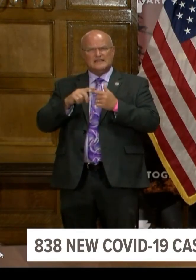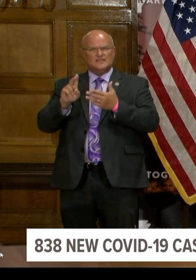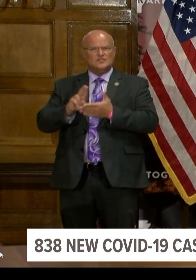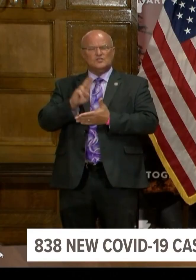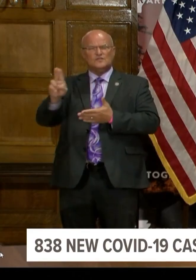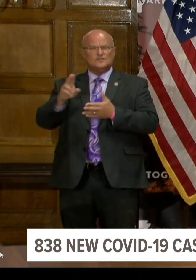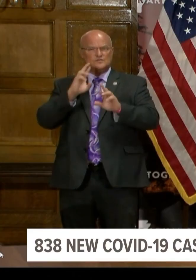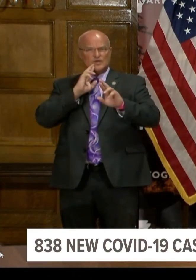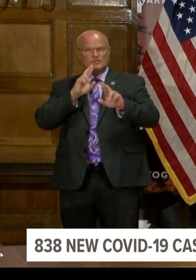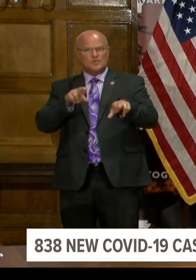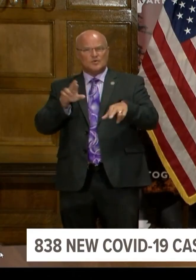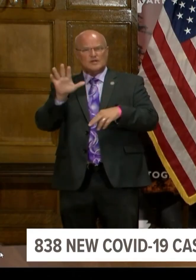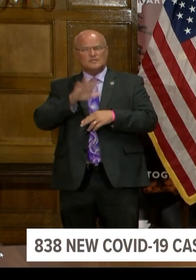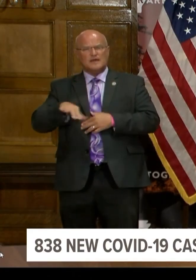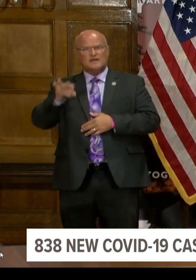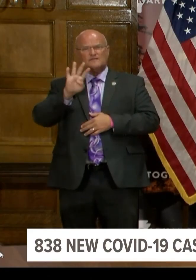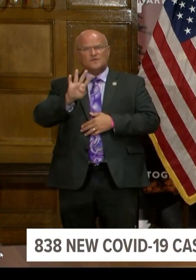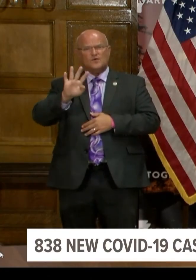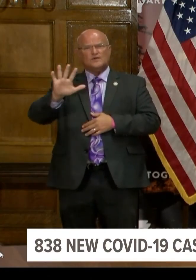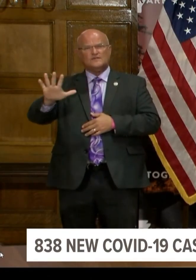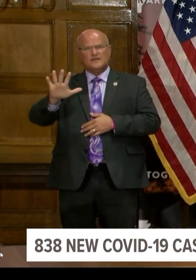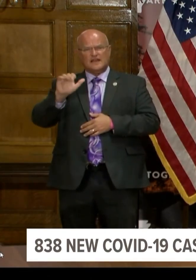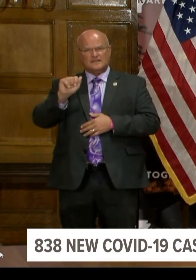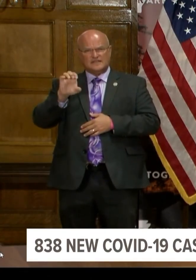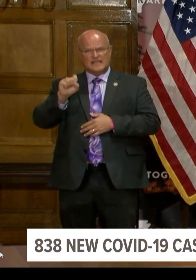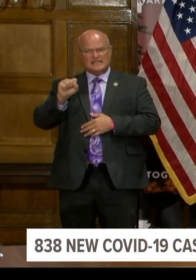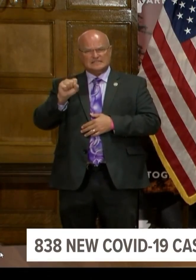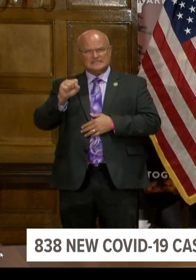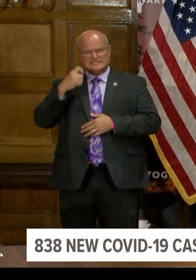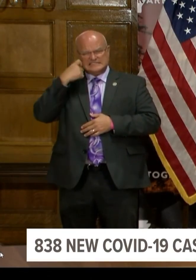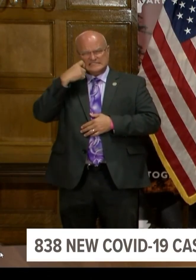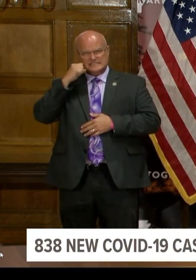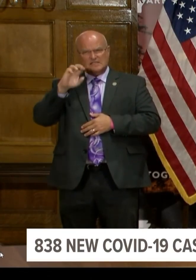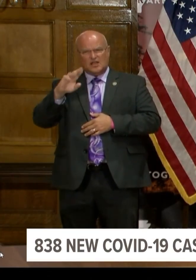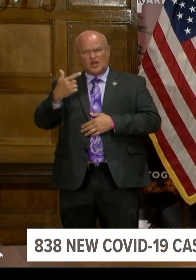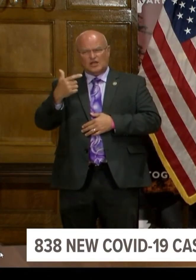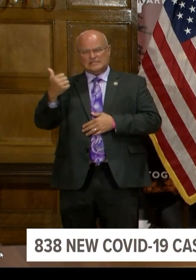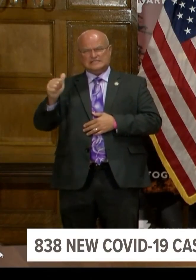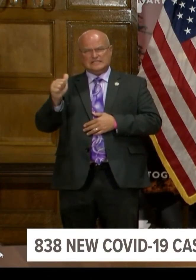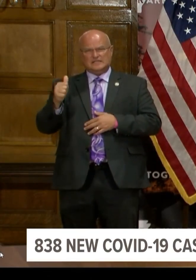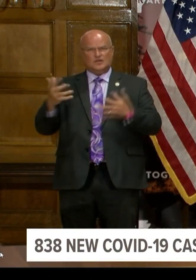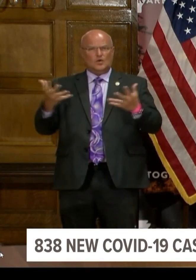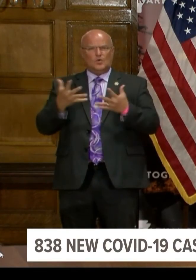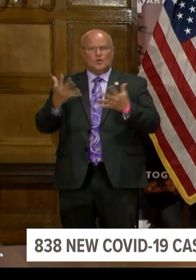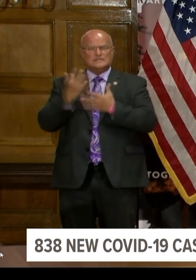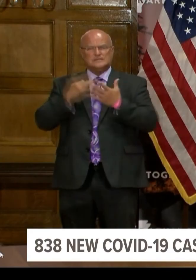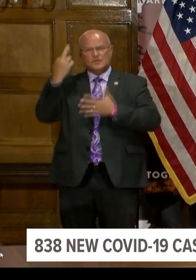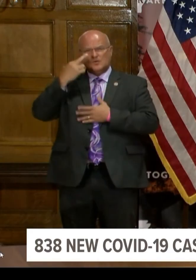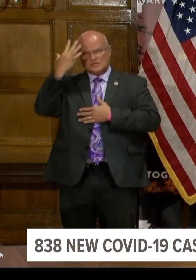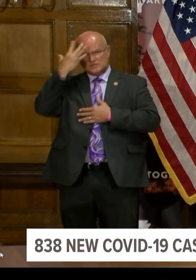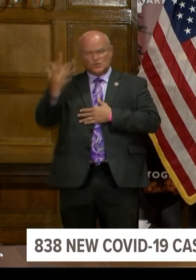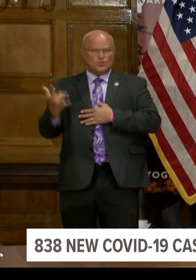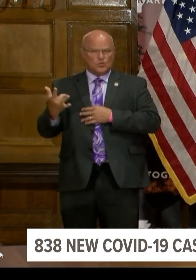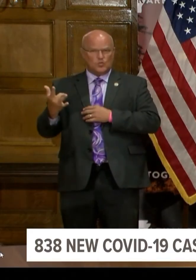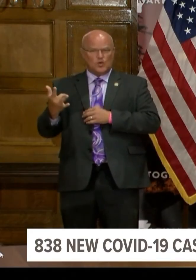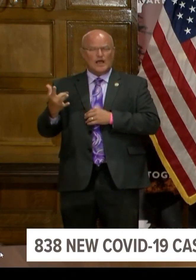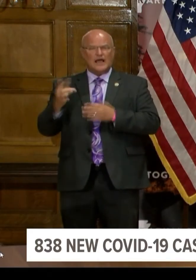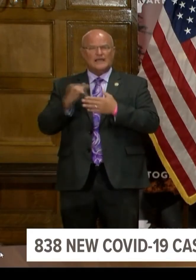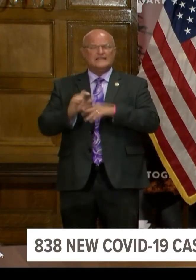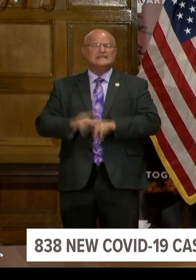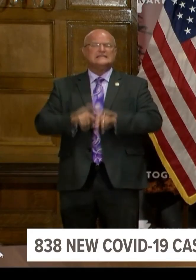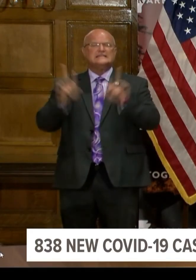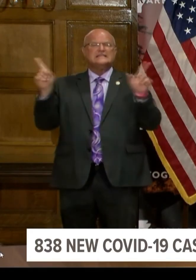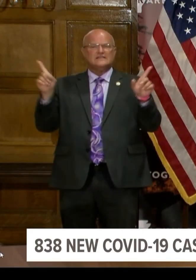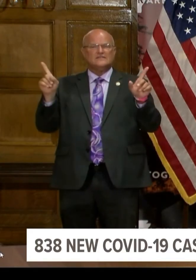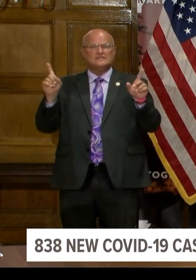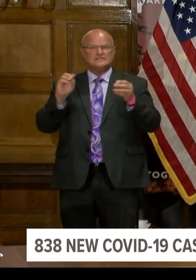has reported about 45 cases just since August 10th. So what could be some of the reasons behind the